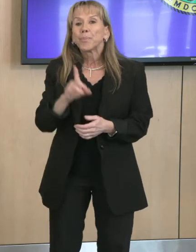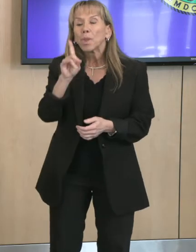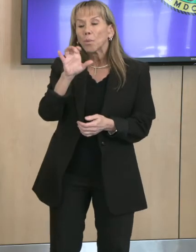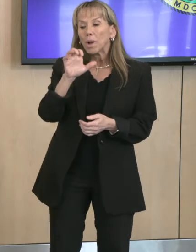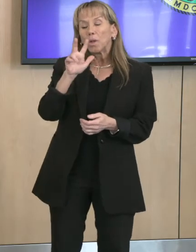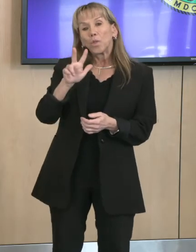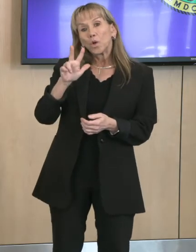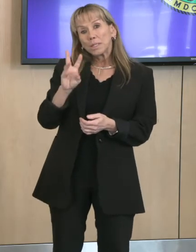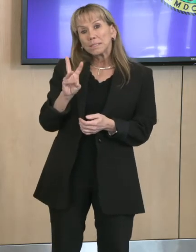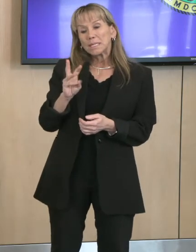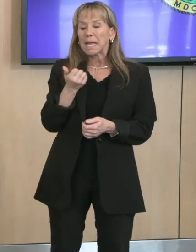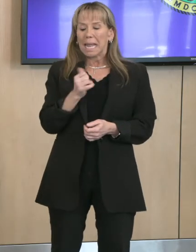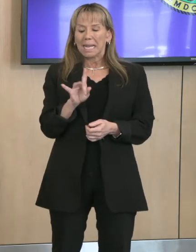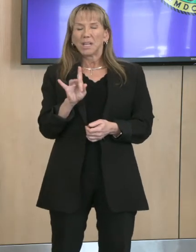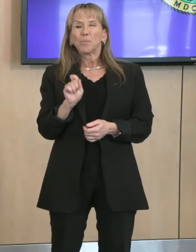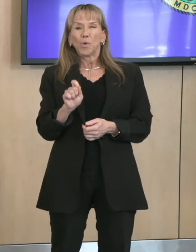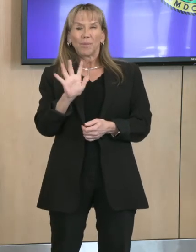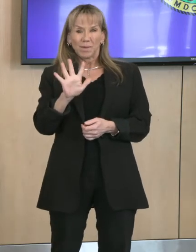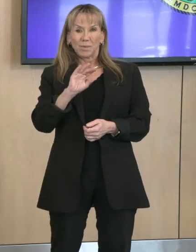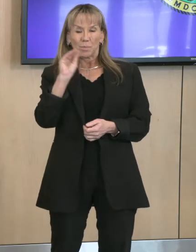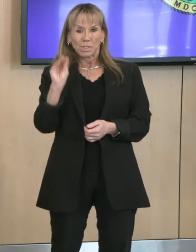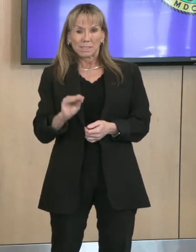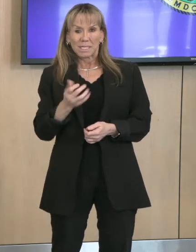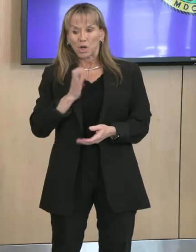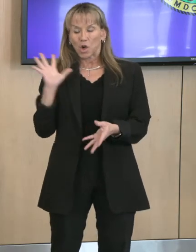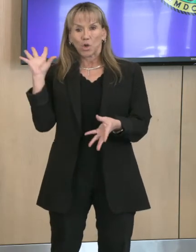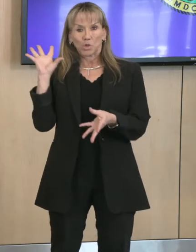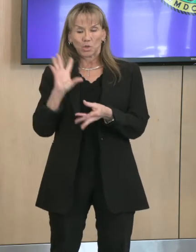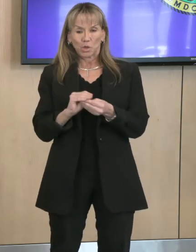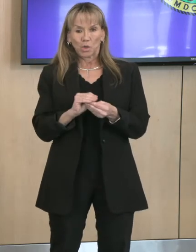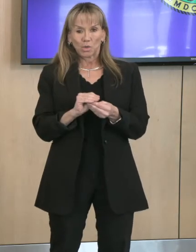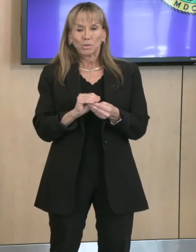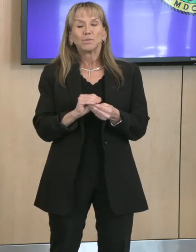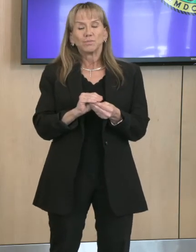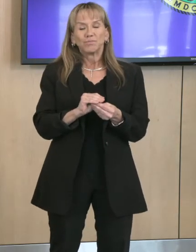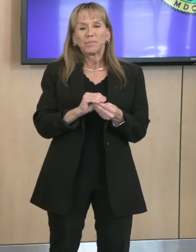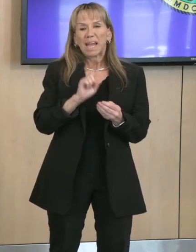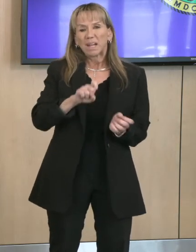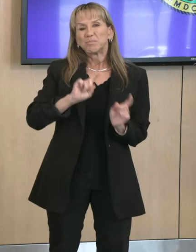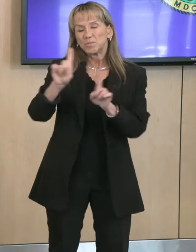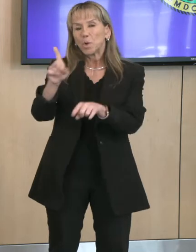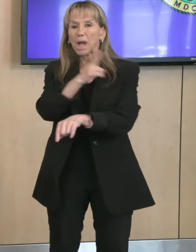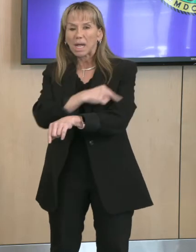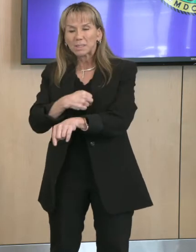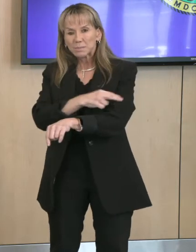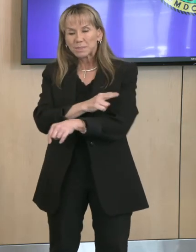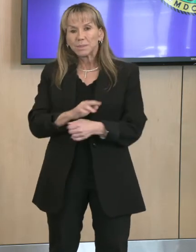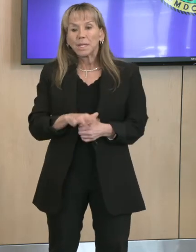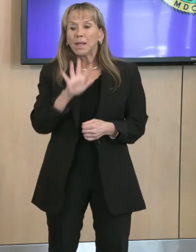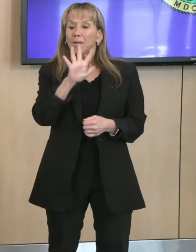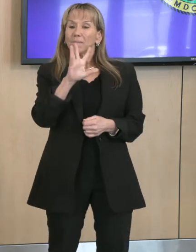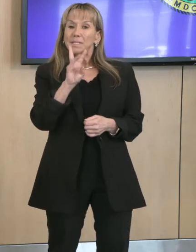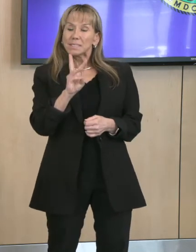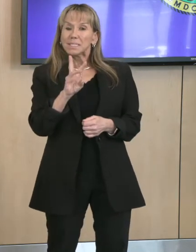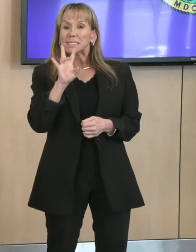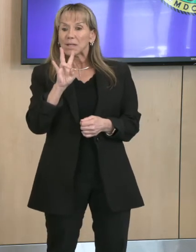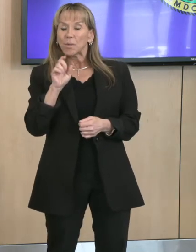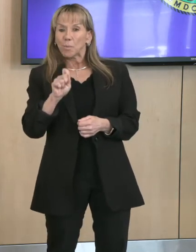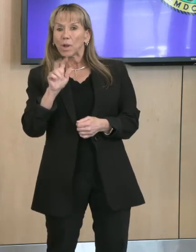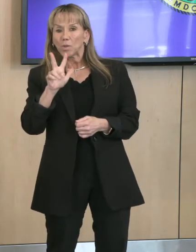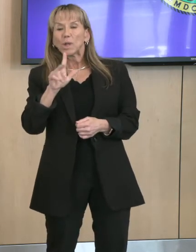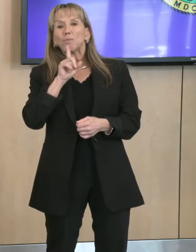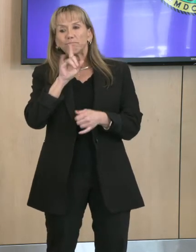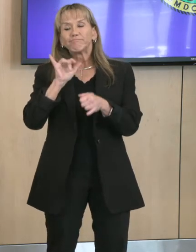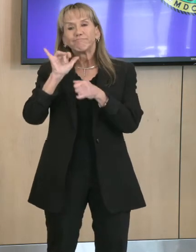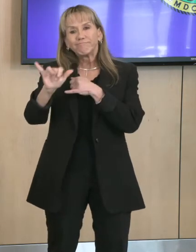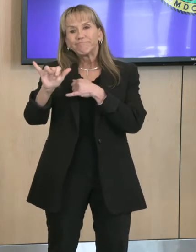136 or 18.5% of our total cases have been hospitalized. 56 or 7.3% have been admitted